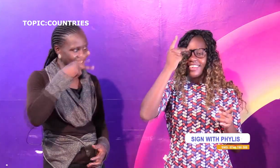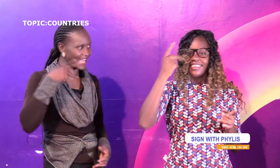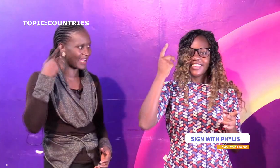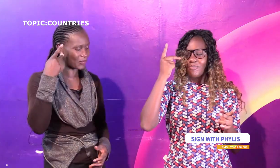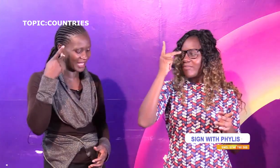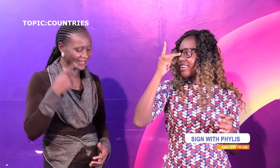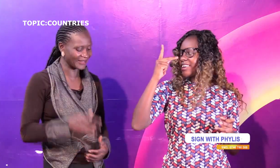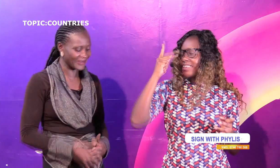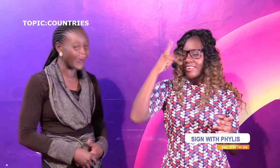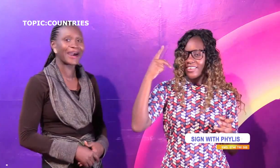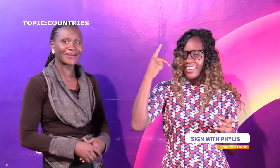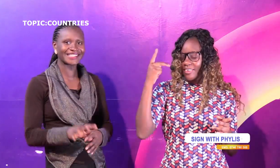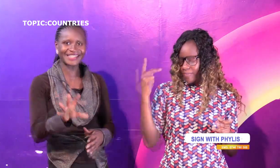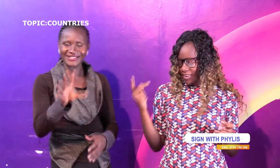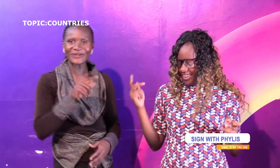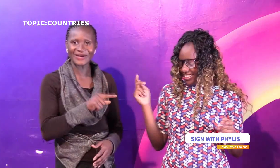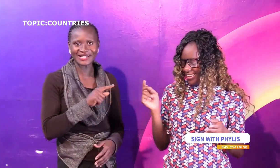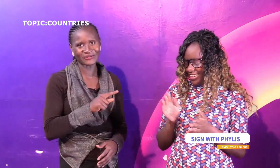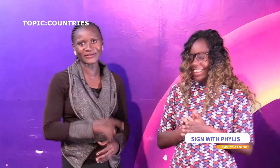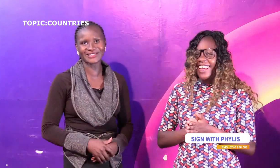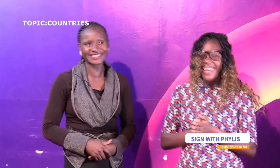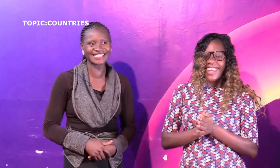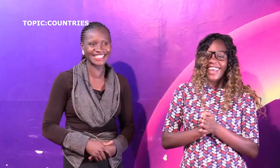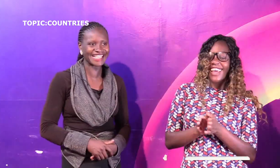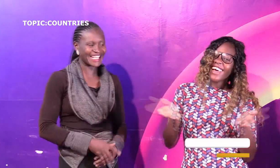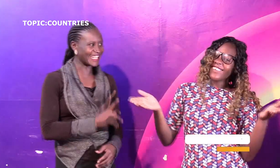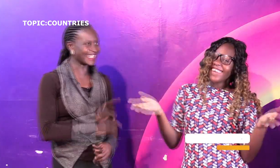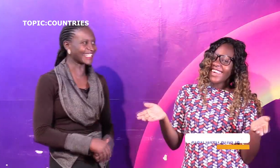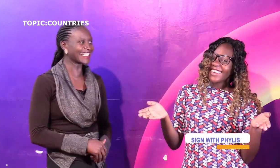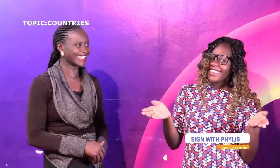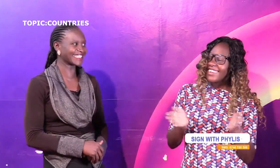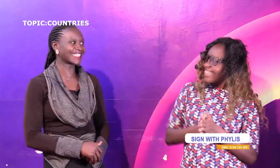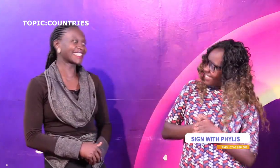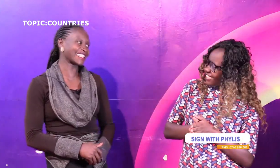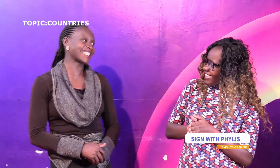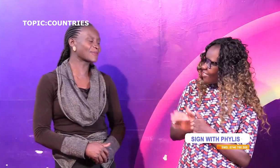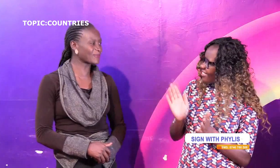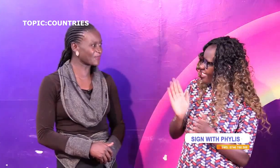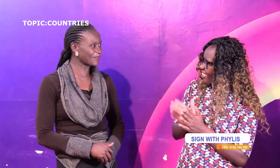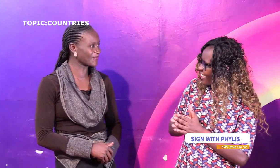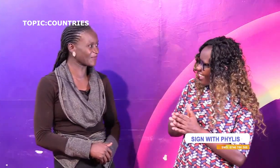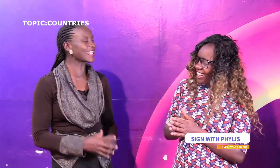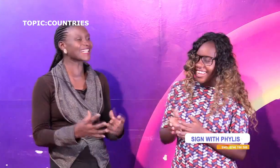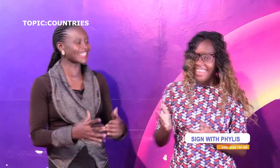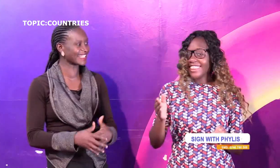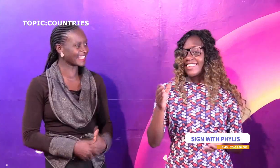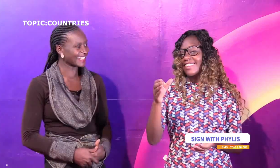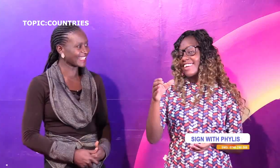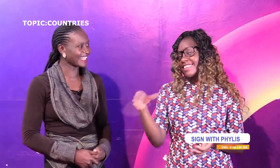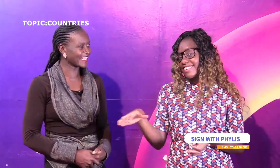P. P. Wow. Okay, This is P. wonderful. We had another country that was Chile. Yes. And this is the easiest,